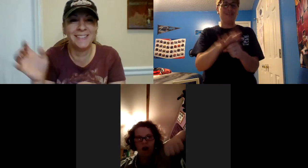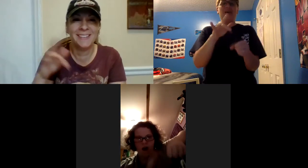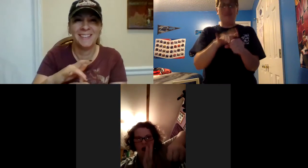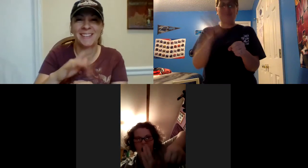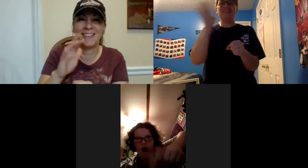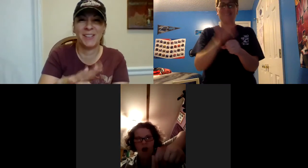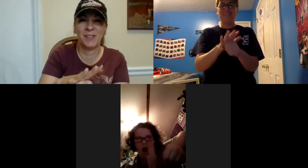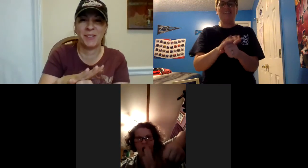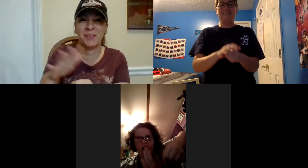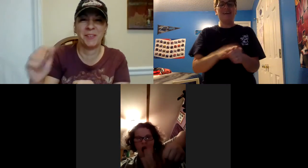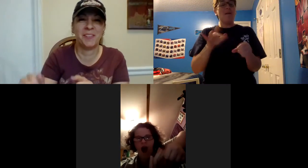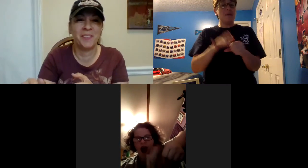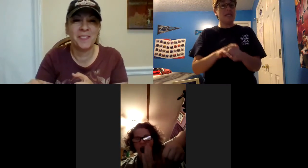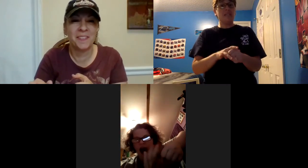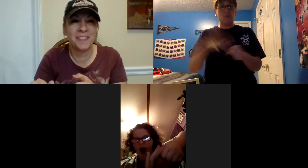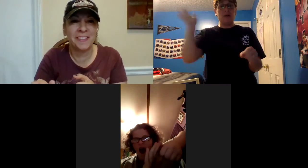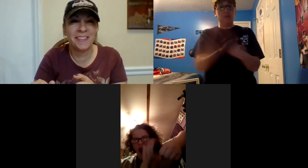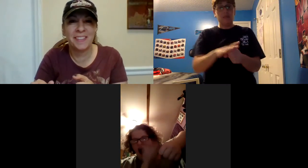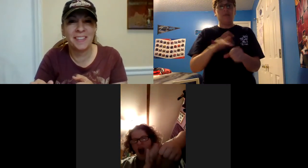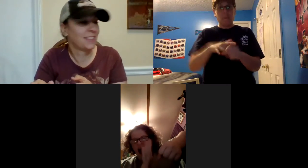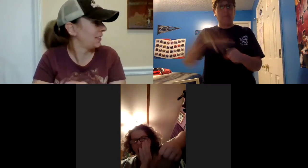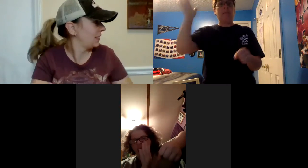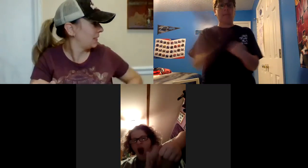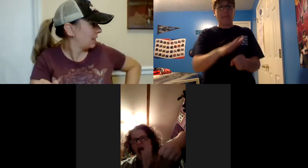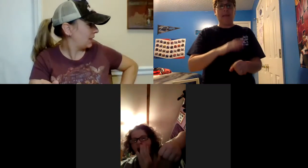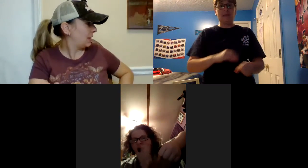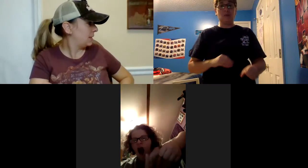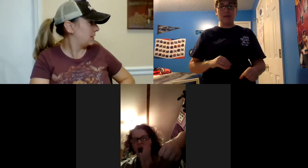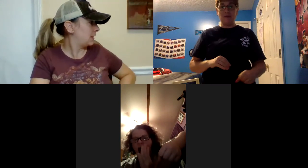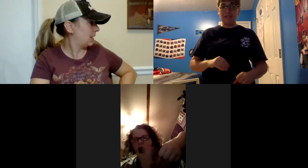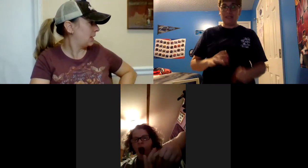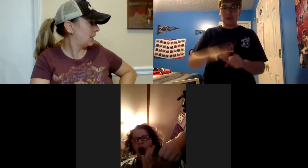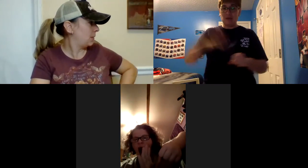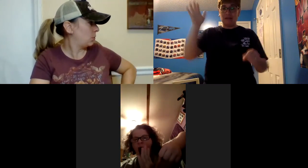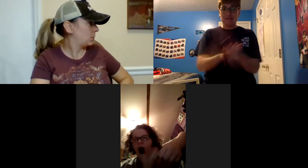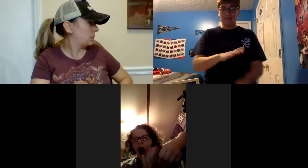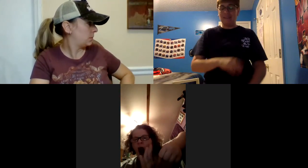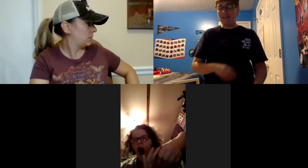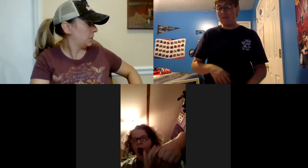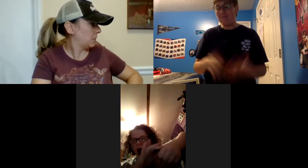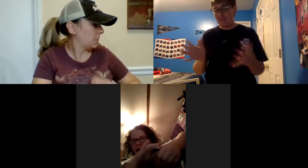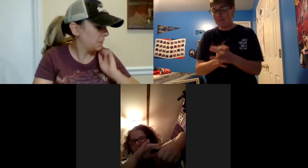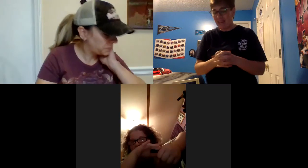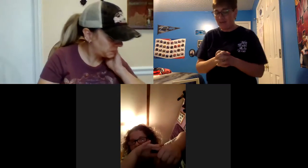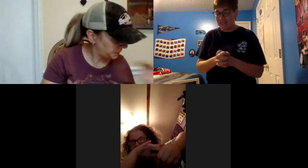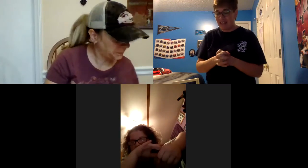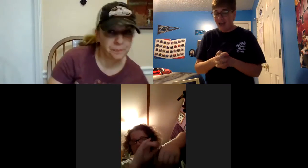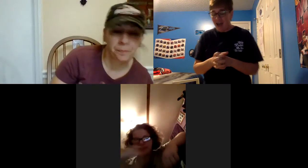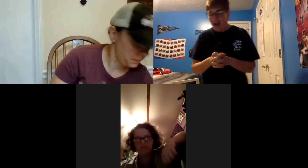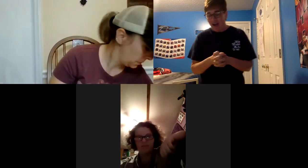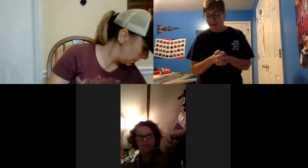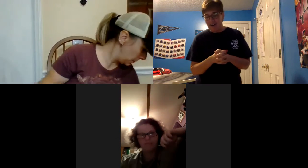just, but kids will. They'll, that's cool. I want that soda, But